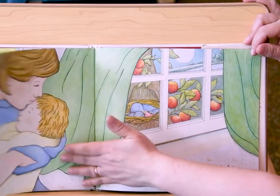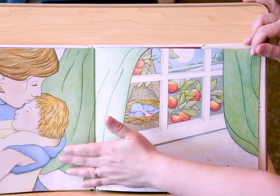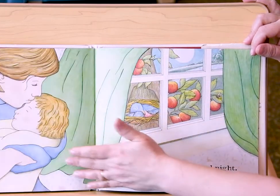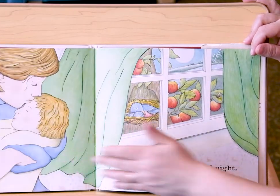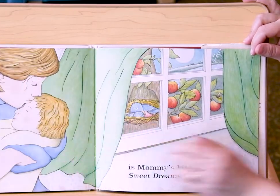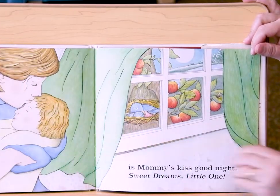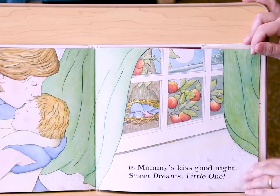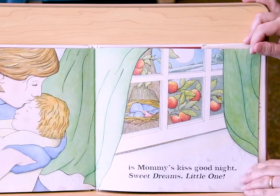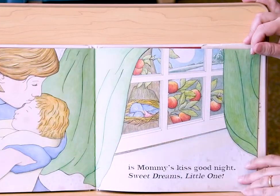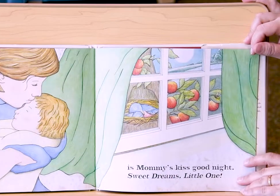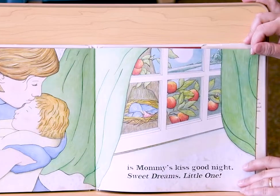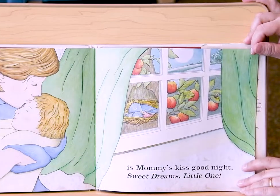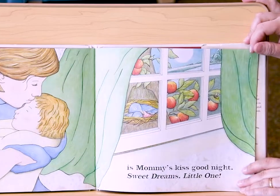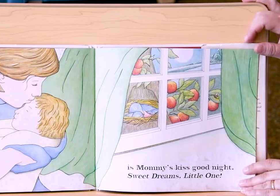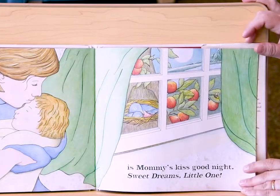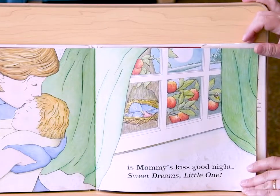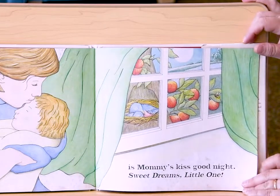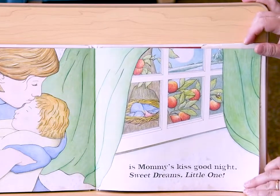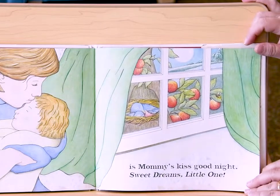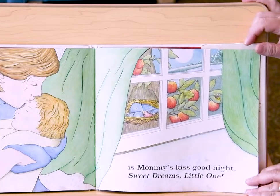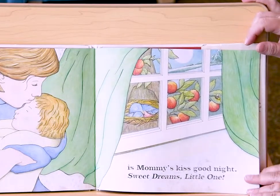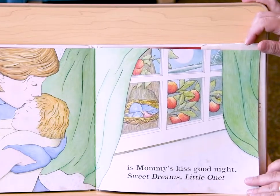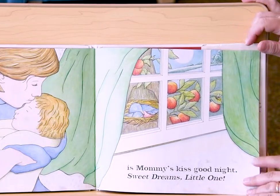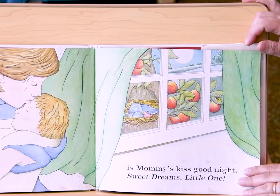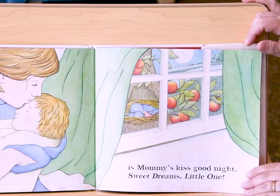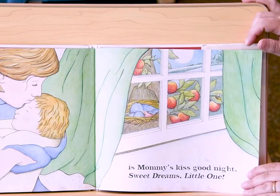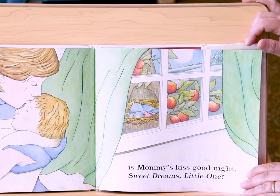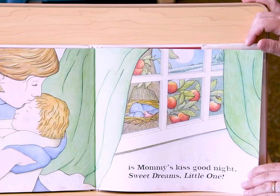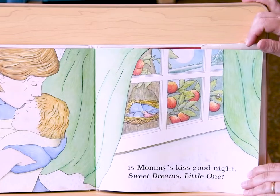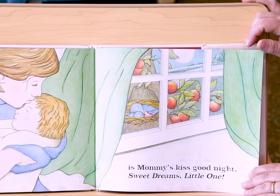is mommy's kiss goodnight. Sweet dreams, little one.